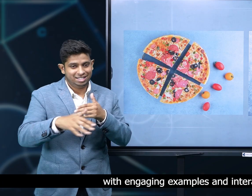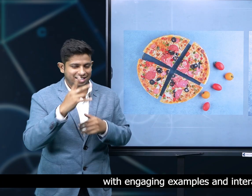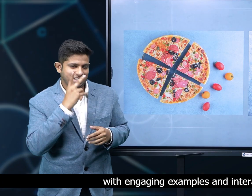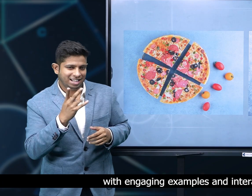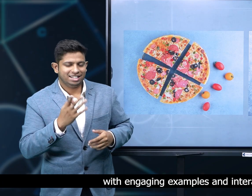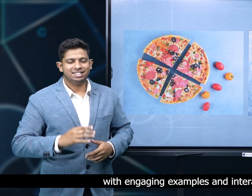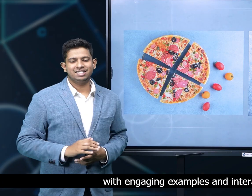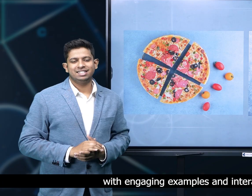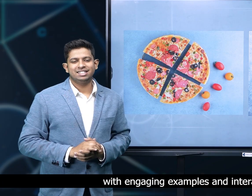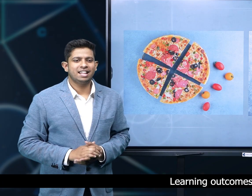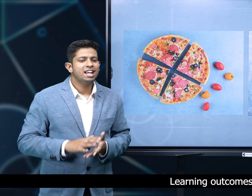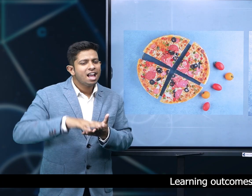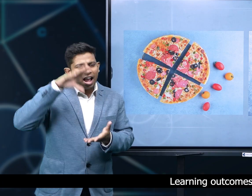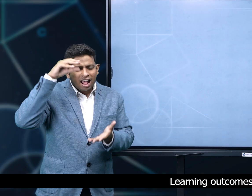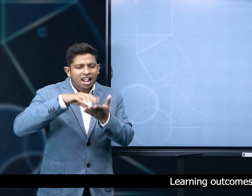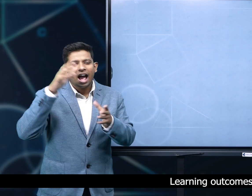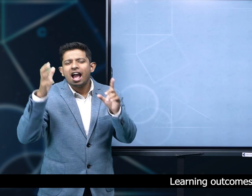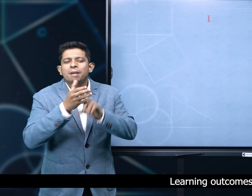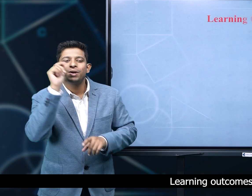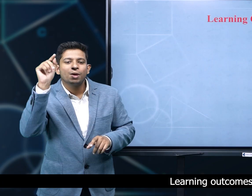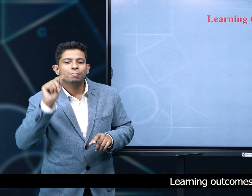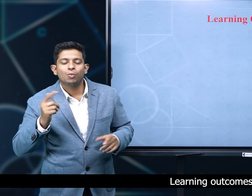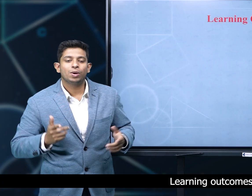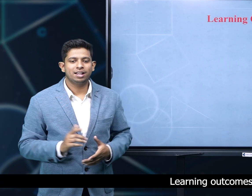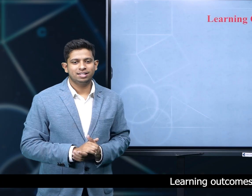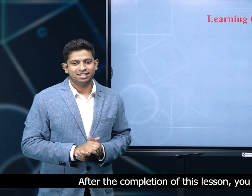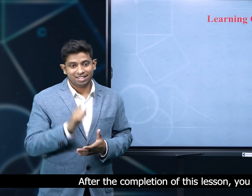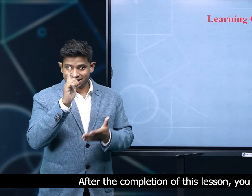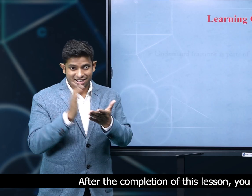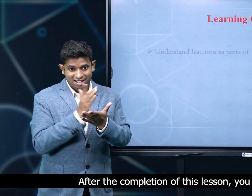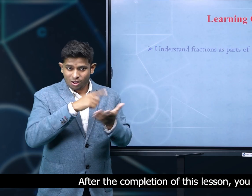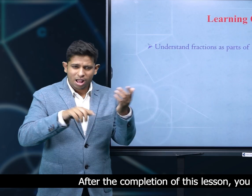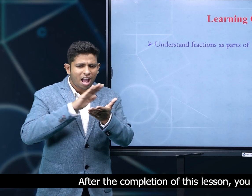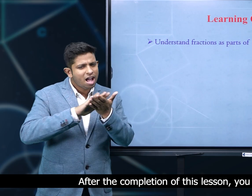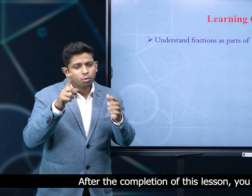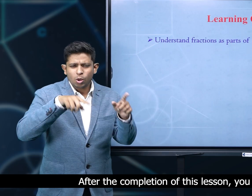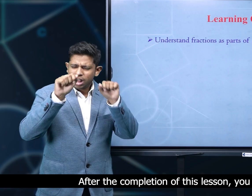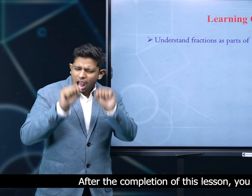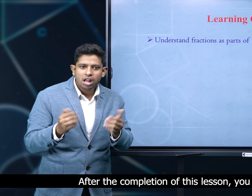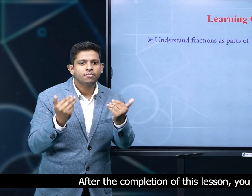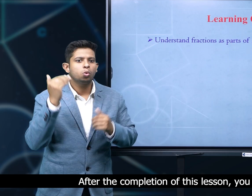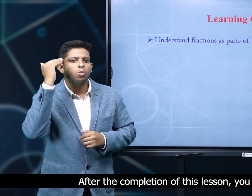interactive exercises. Learning outcomes. After the completion of this lesson, you will be able to